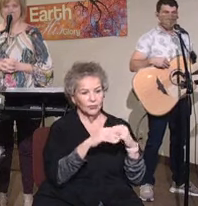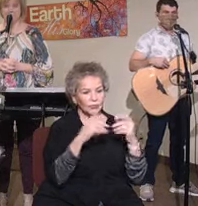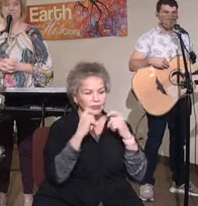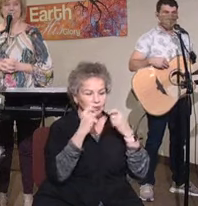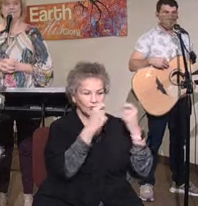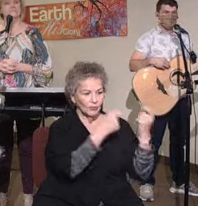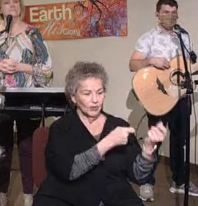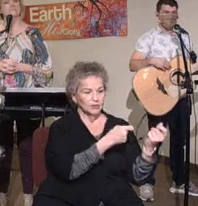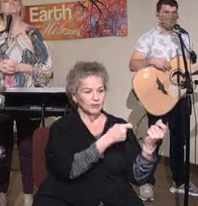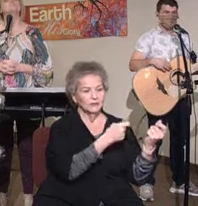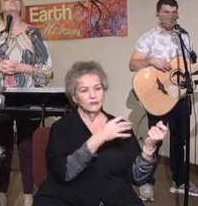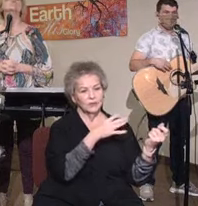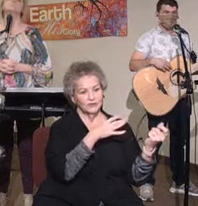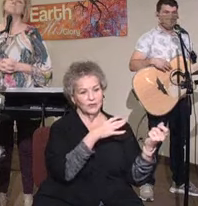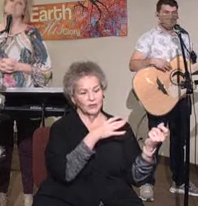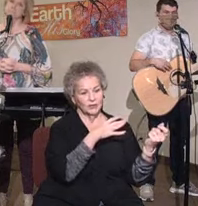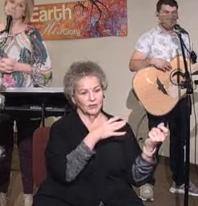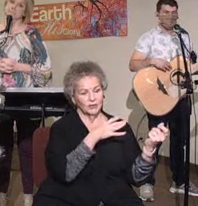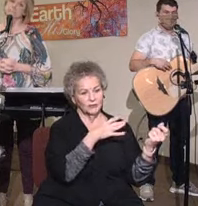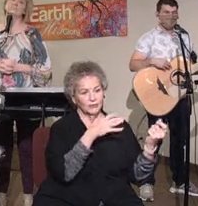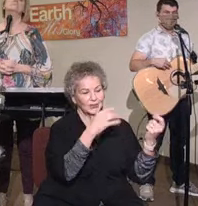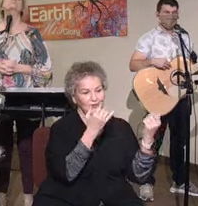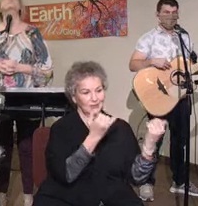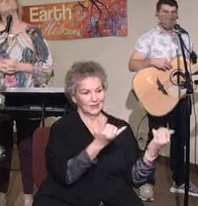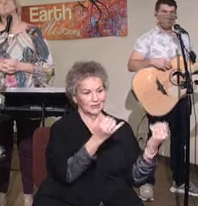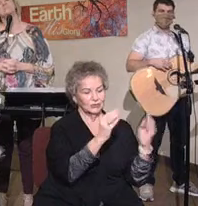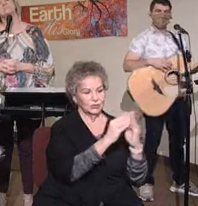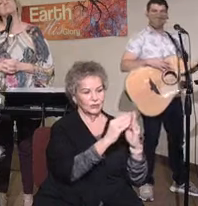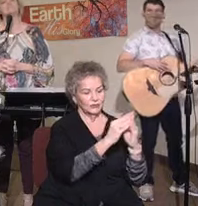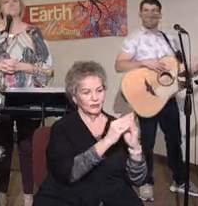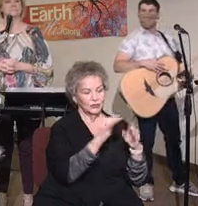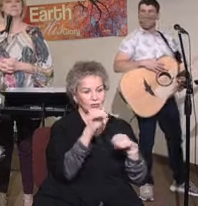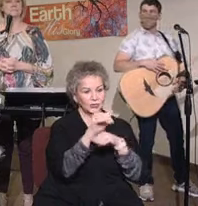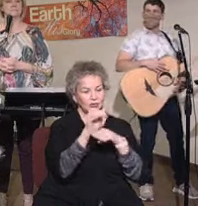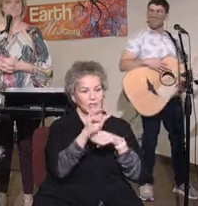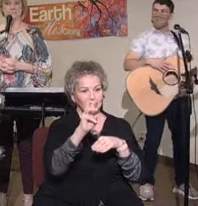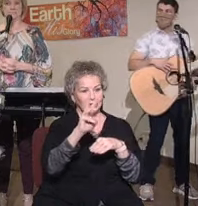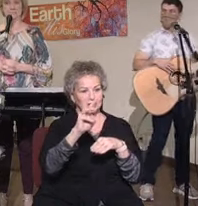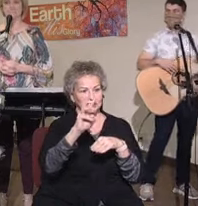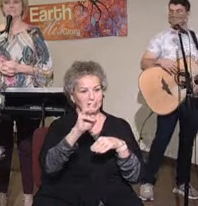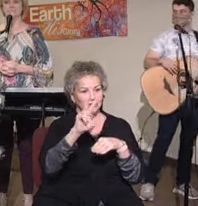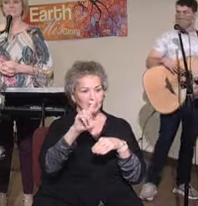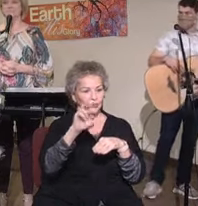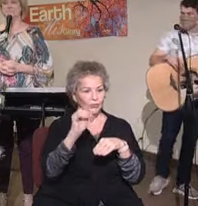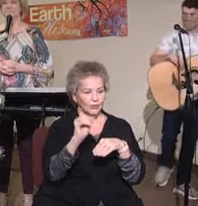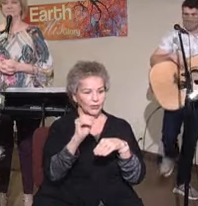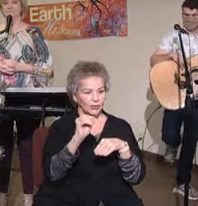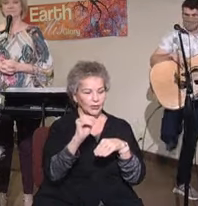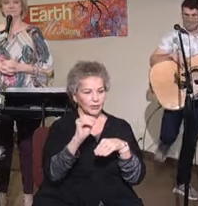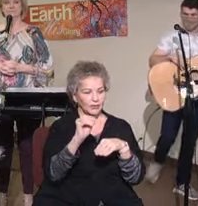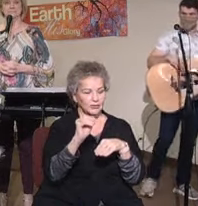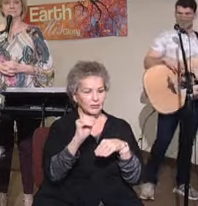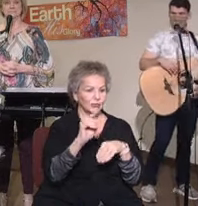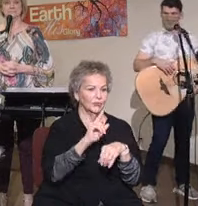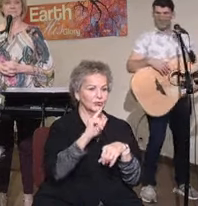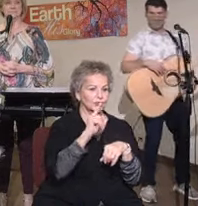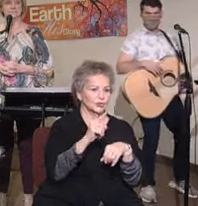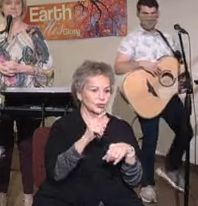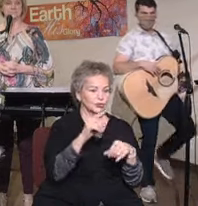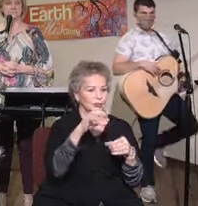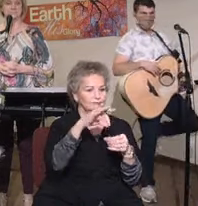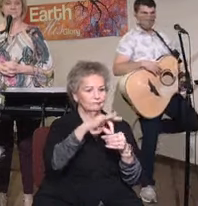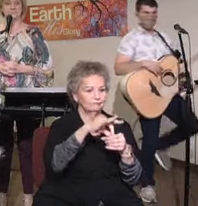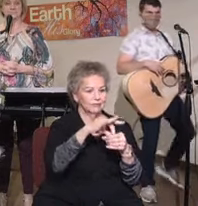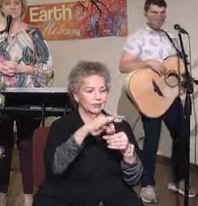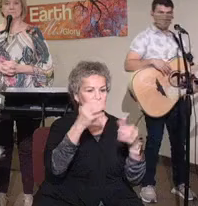removing it, that's fine during this service. Tonight at 6:30, until there is a definite election of our president,